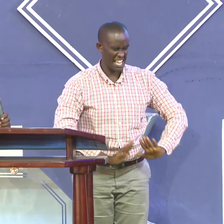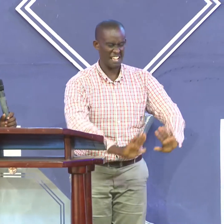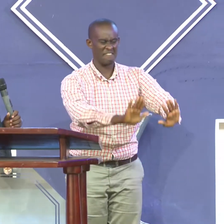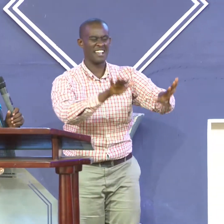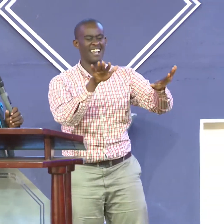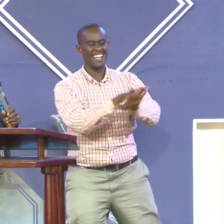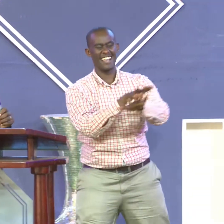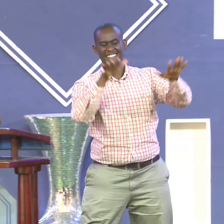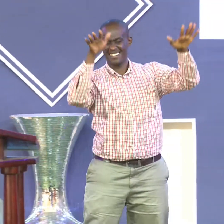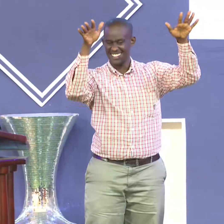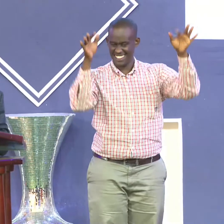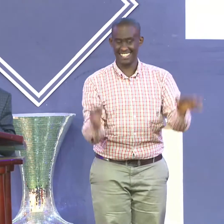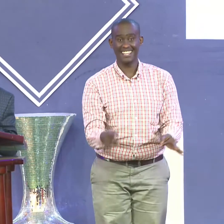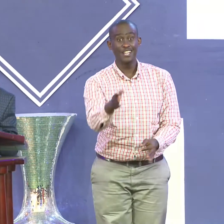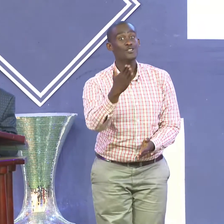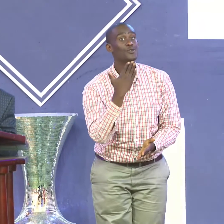things.